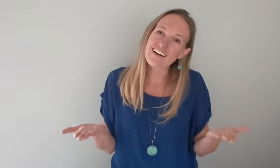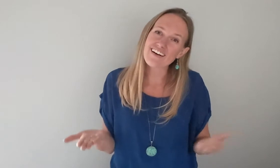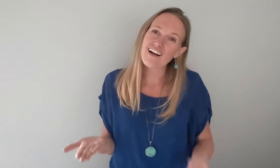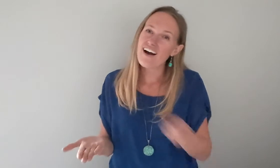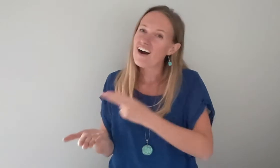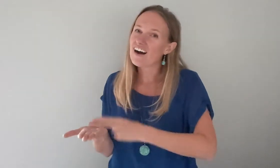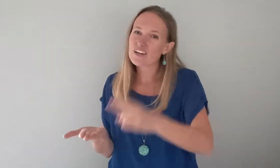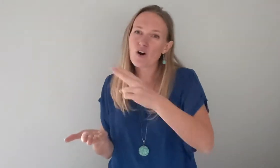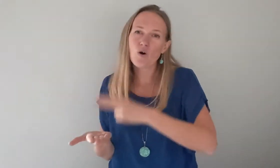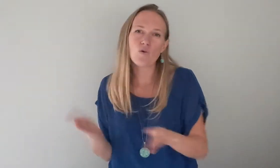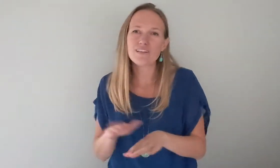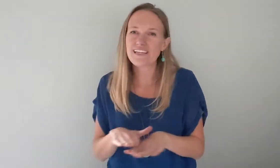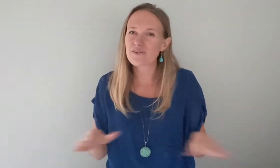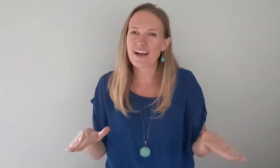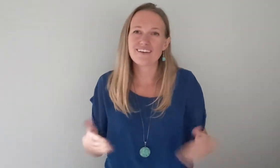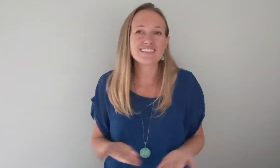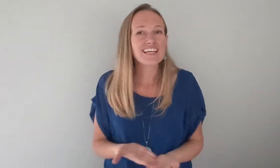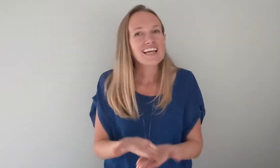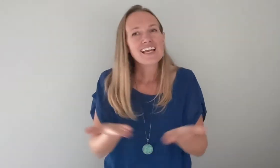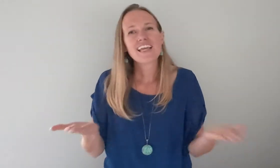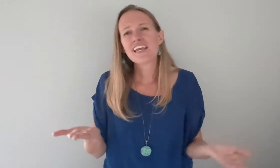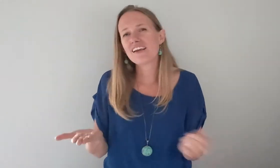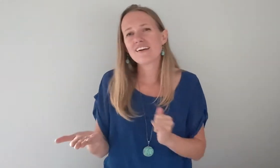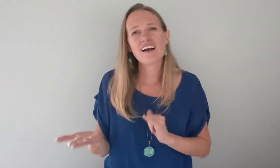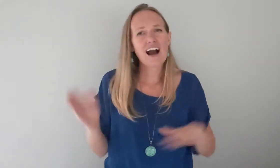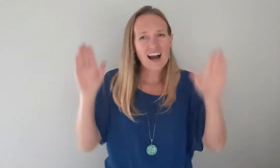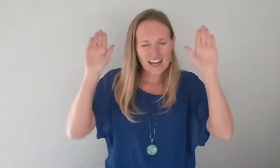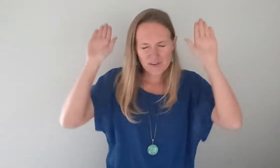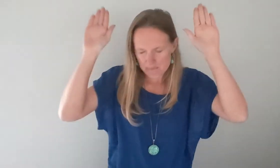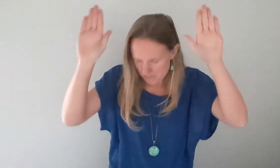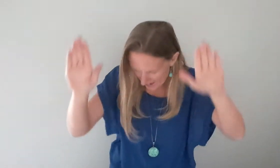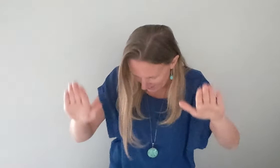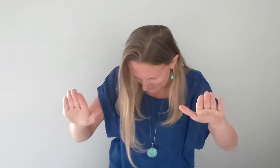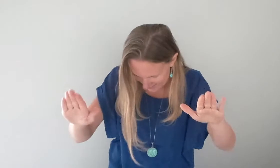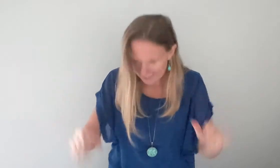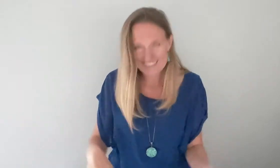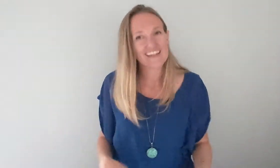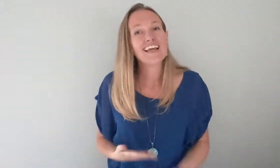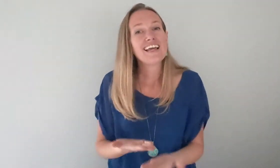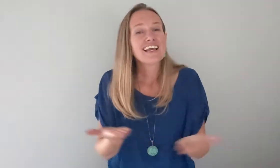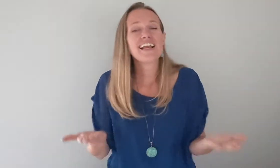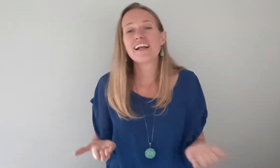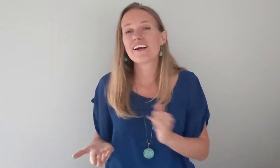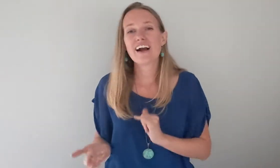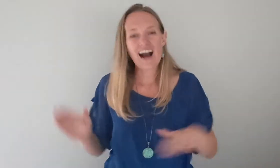Here on holy ground. Here I bow down. Here